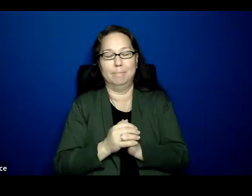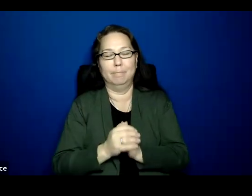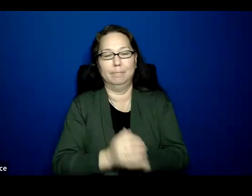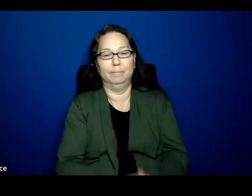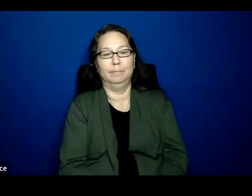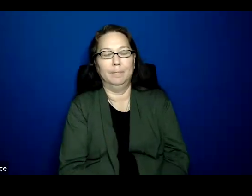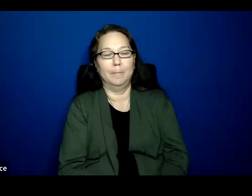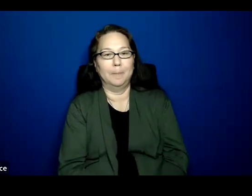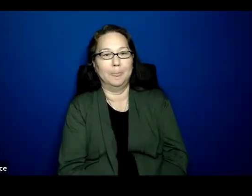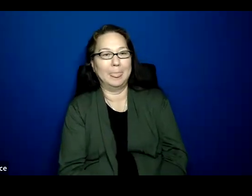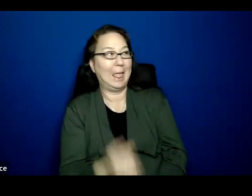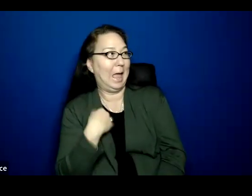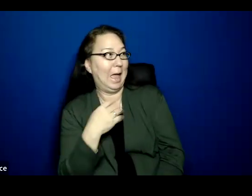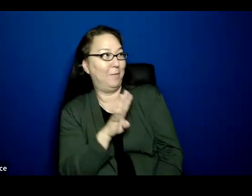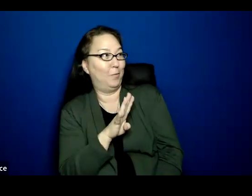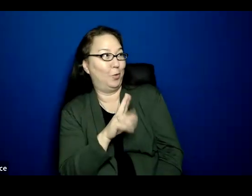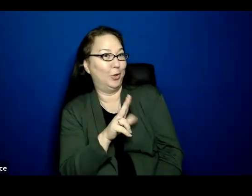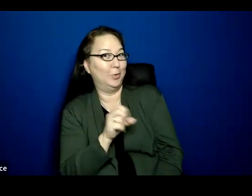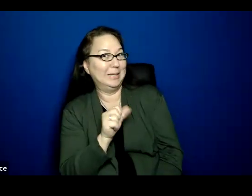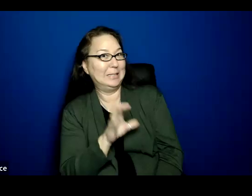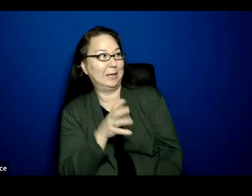I have 43 seconds left. Thank you.